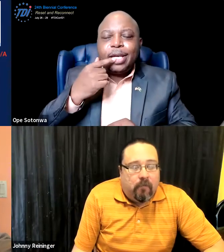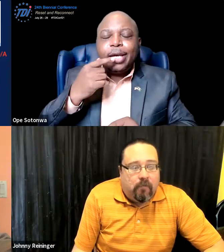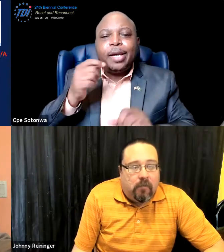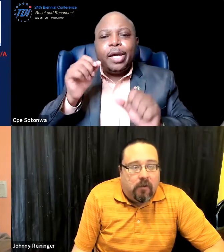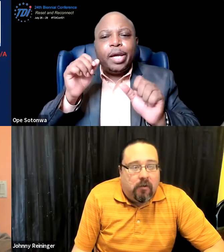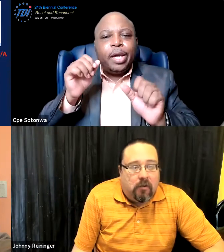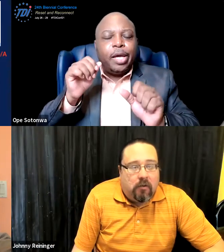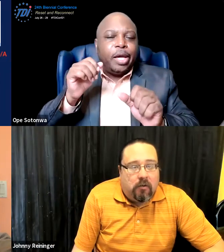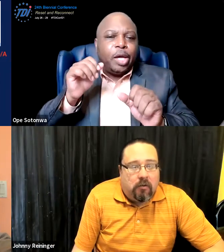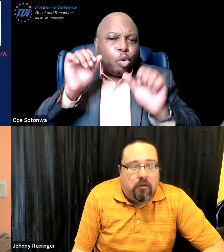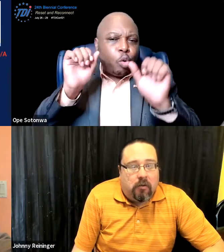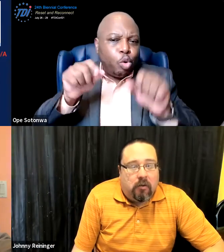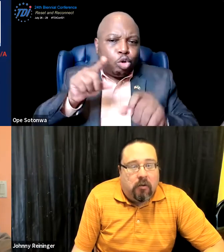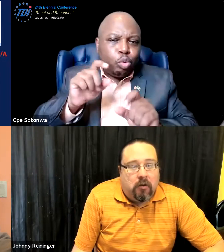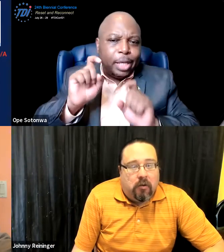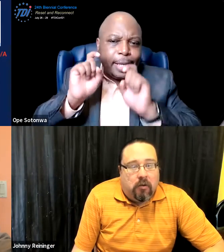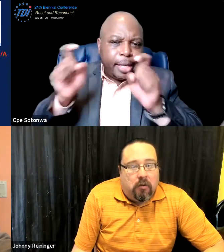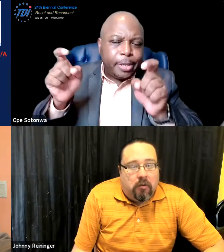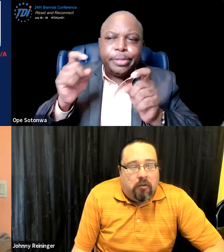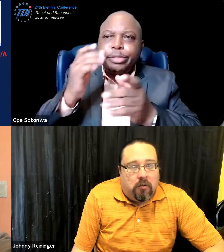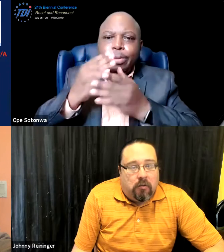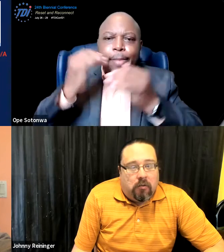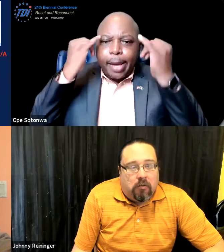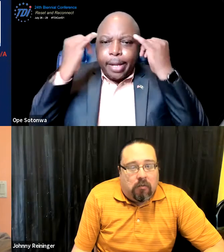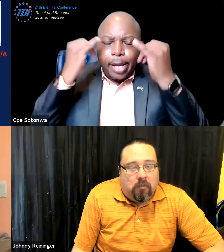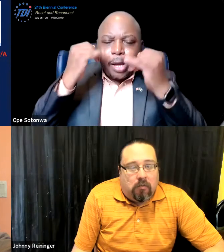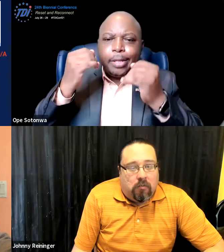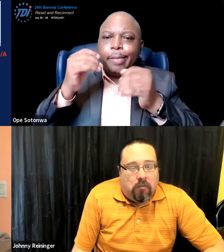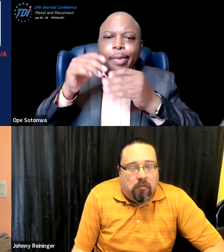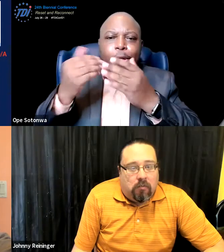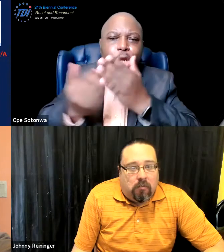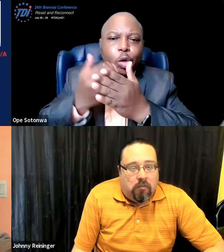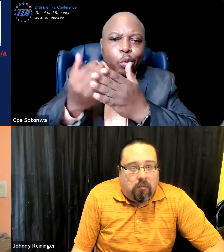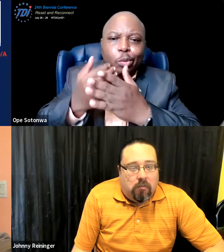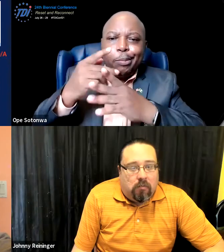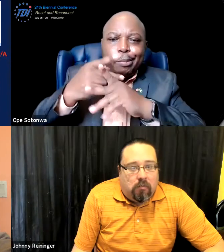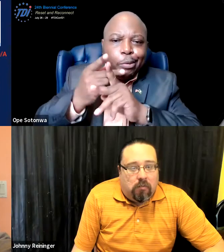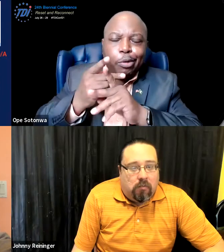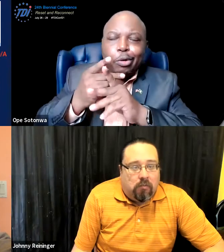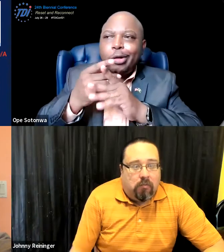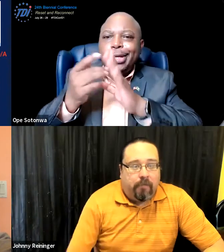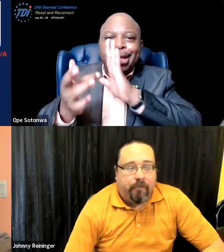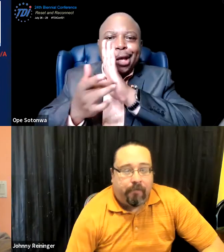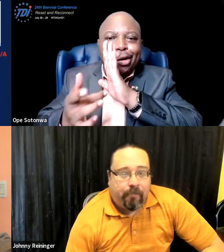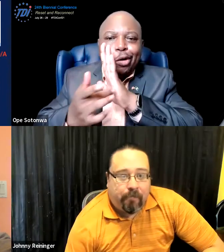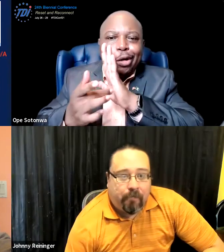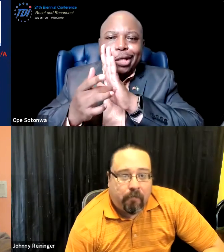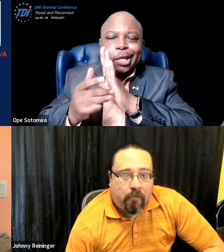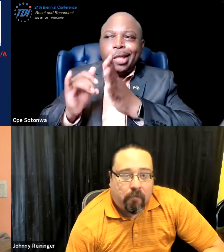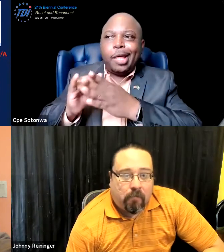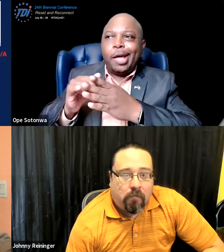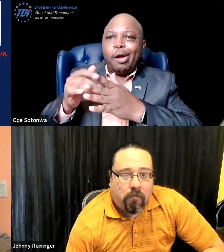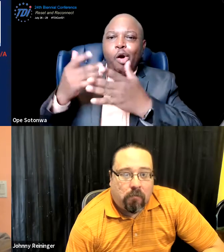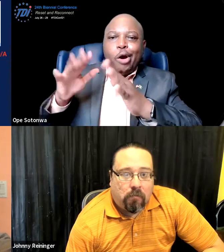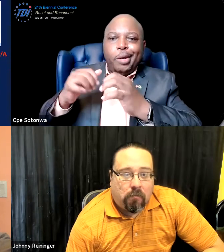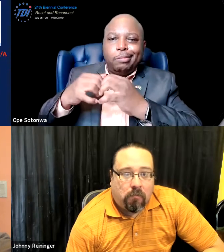This is Opie. One of the questions in the Q&A says, could you give some ideas about new products